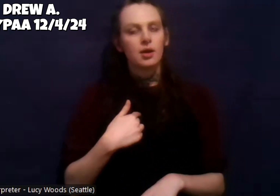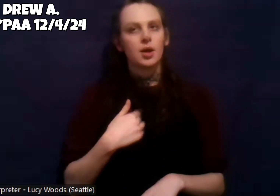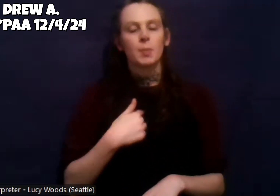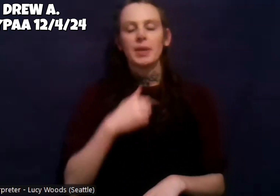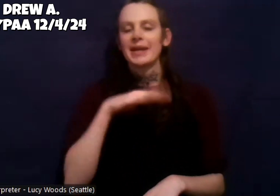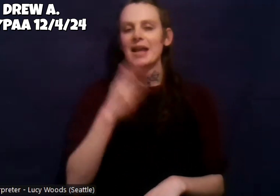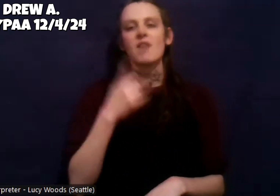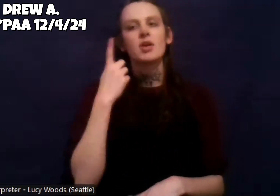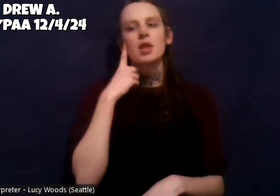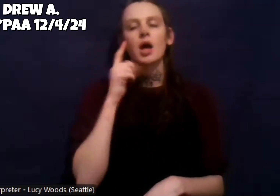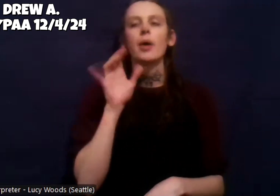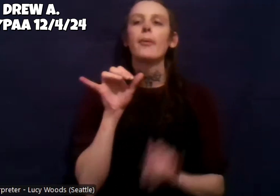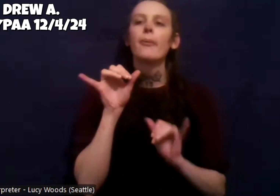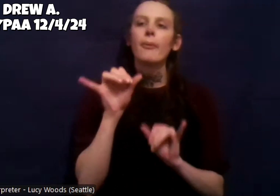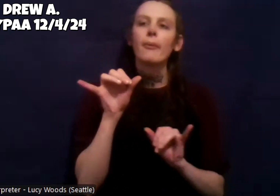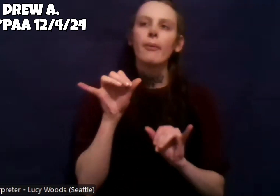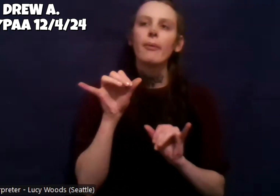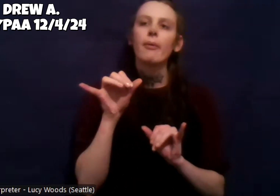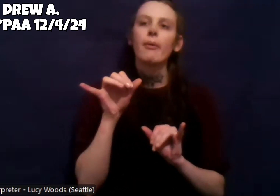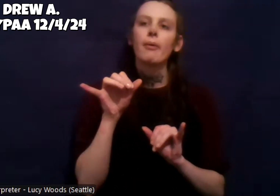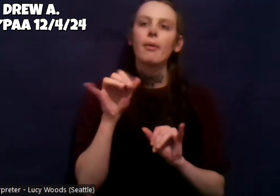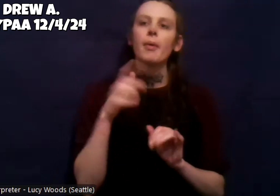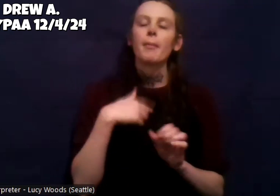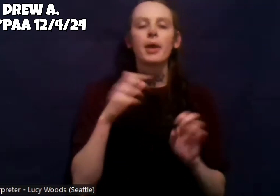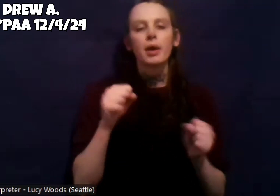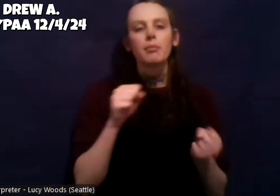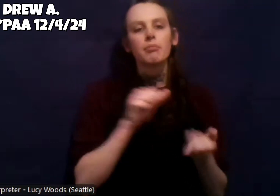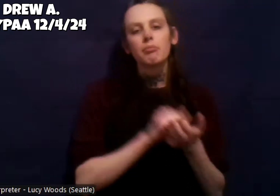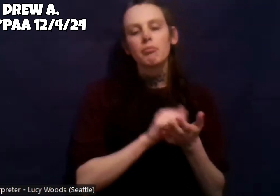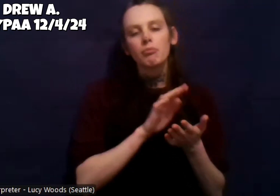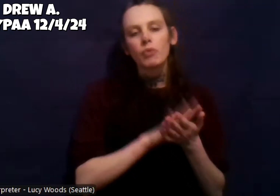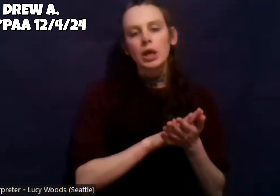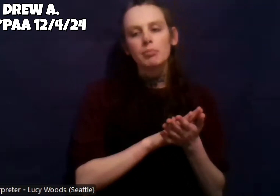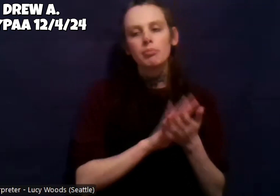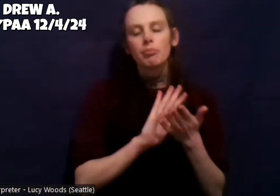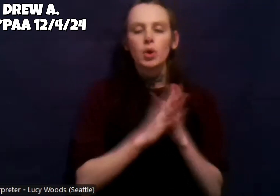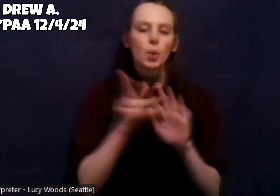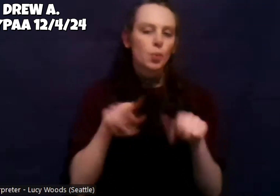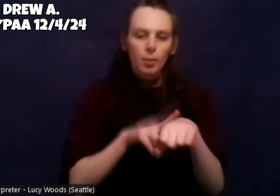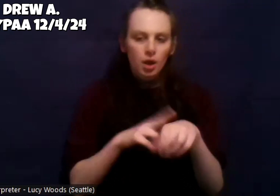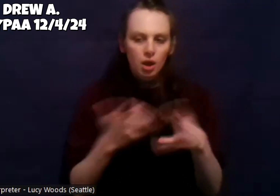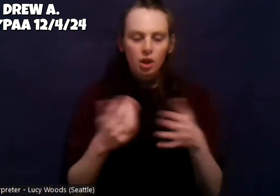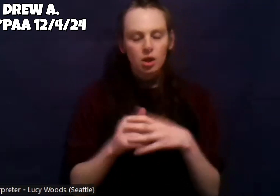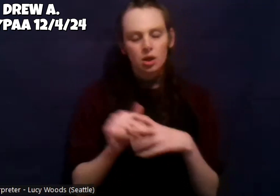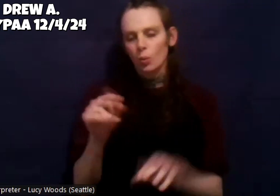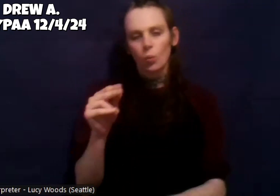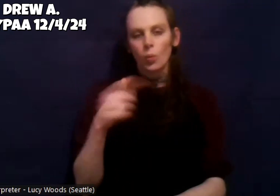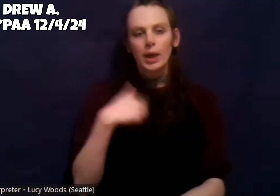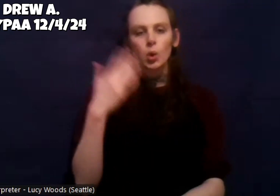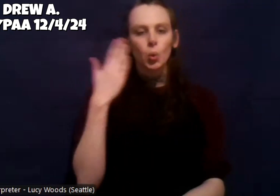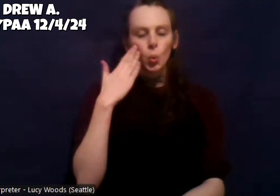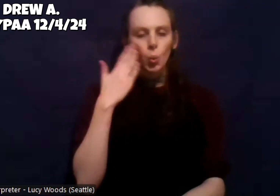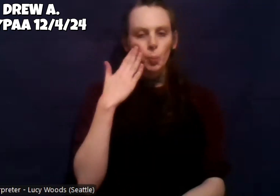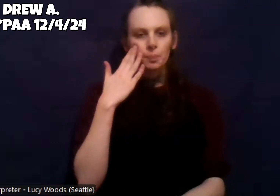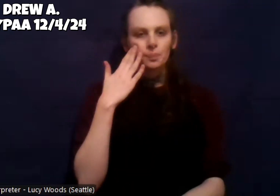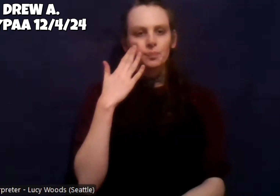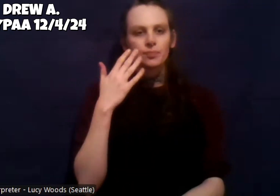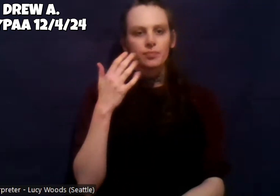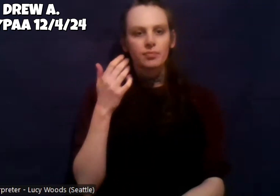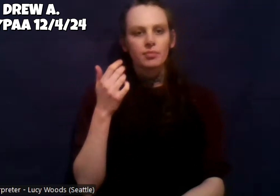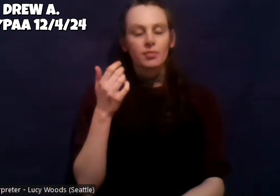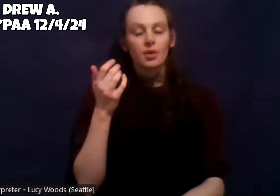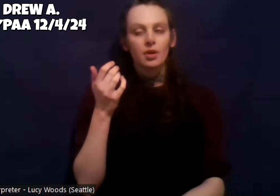like, oh, I'm gonna relapse and be a normal person or blah blah. Like I just knew that like, oh, I'm gonna go